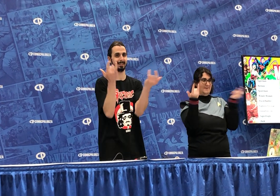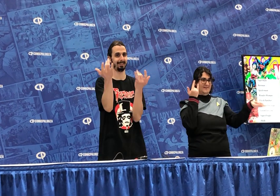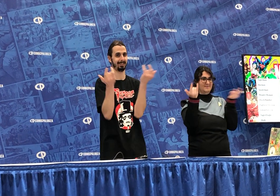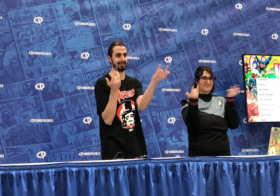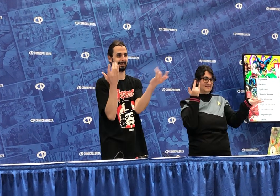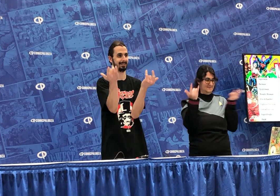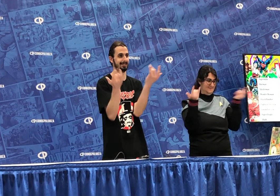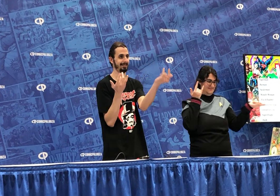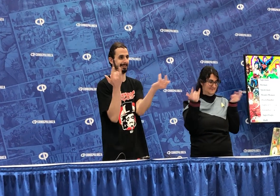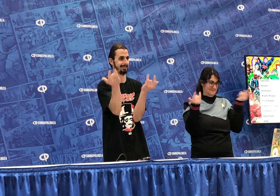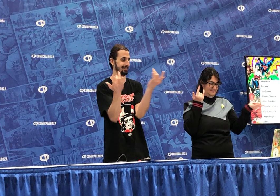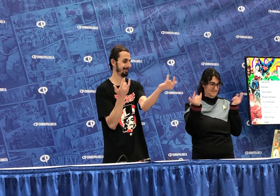Spider-Man.